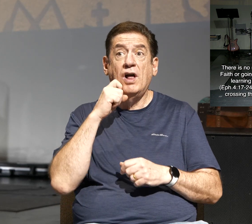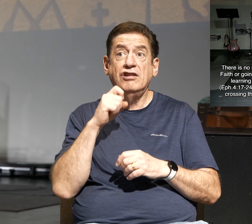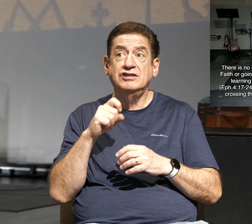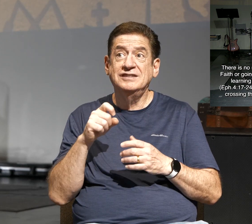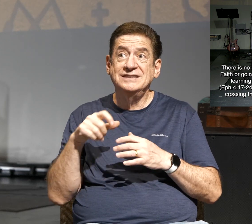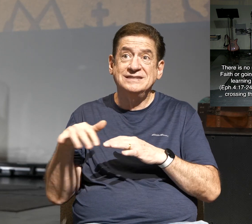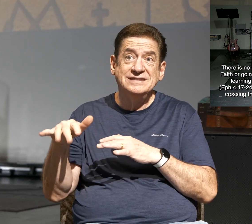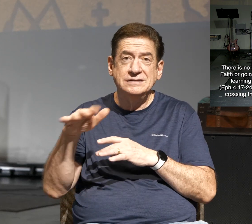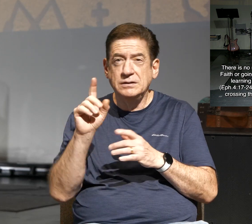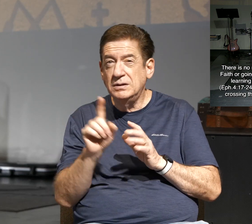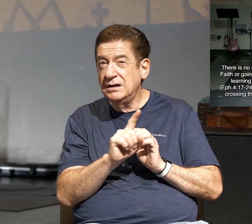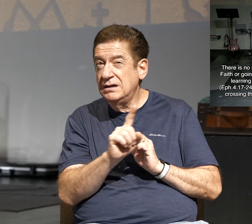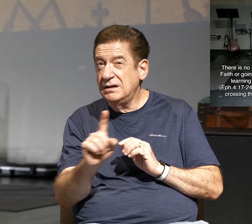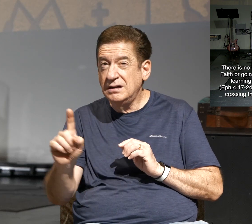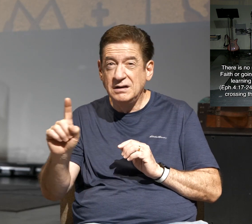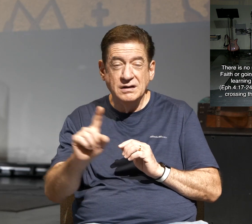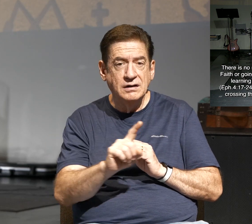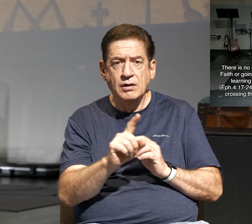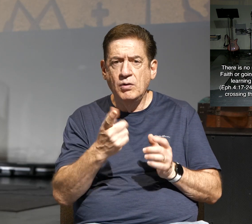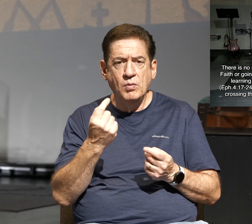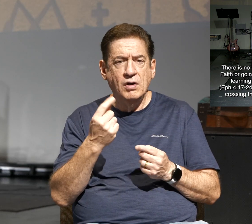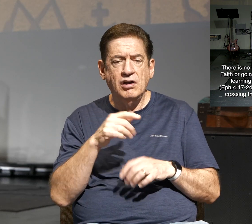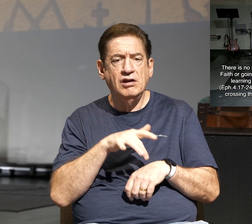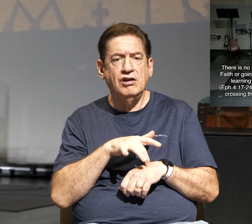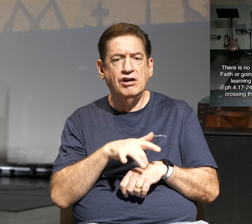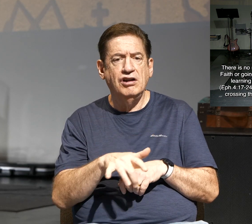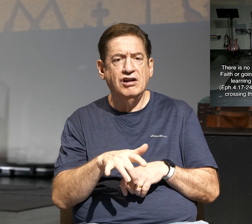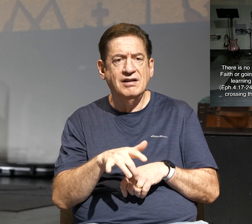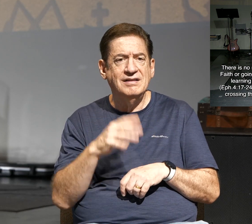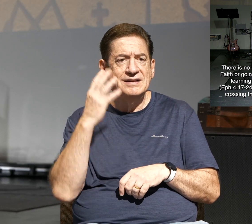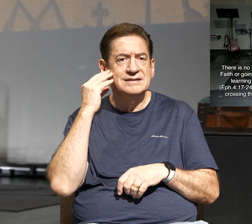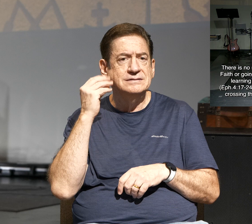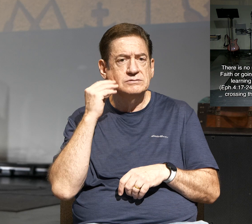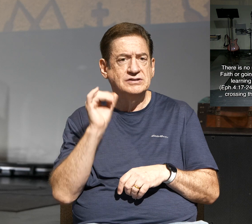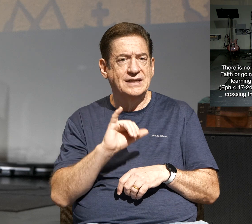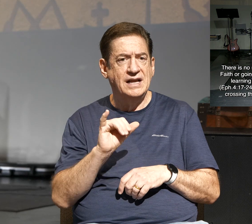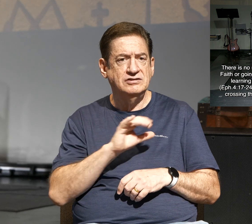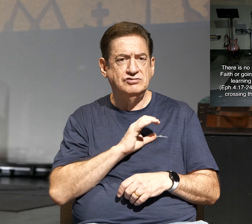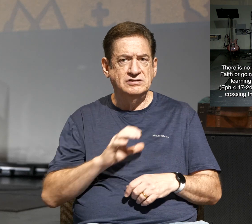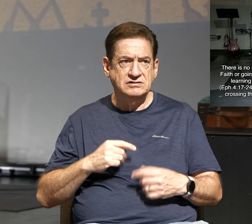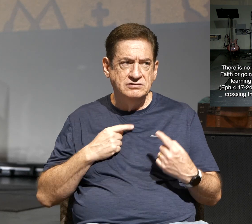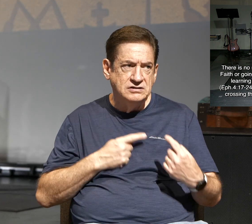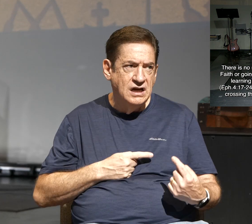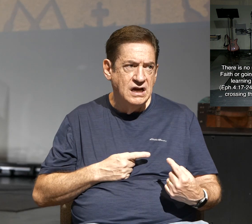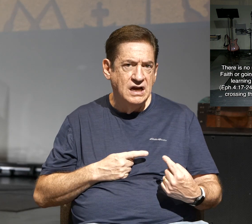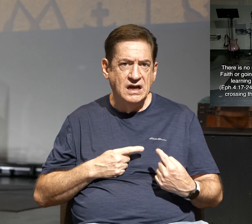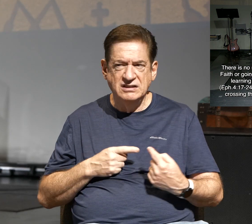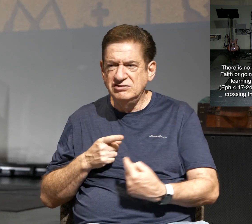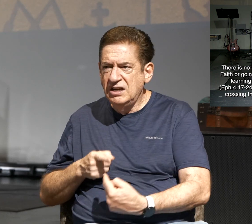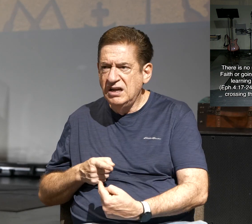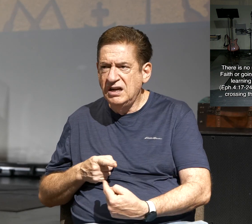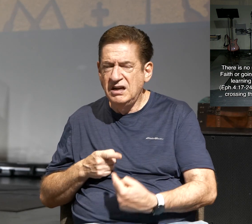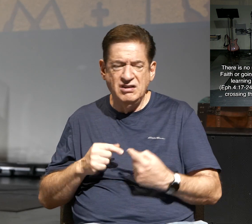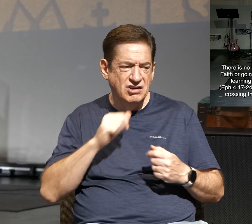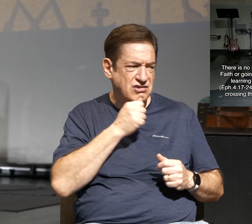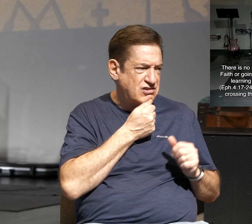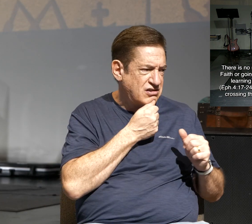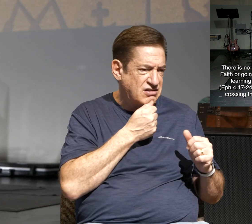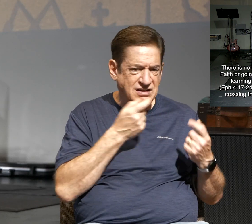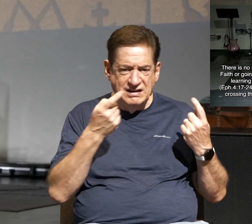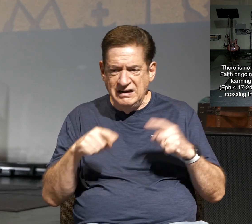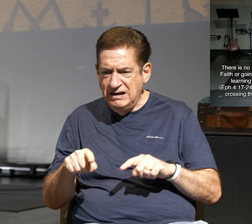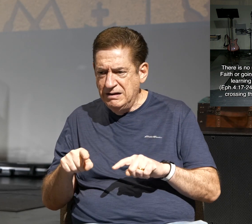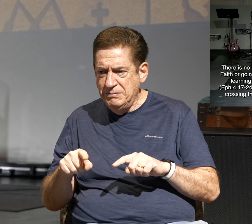wanderings is what? It's early experiences as Christians, our struggles with our hurts and habits